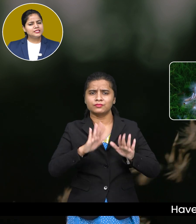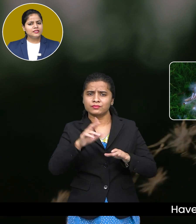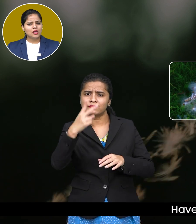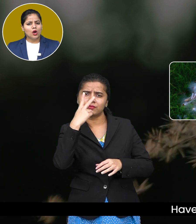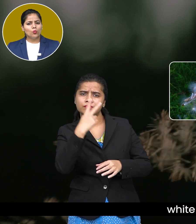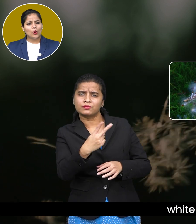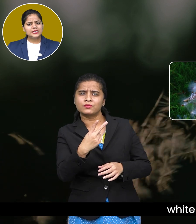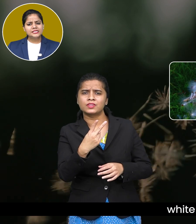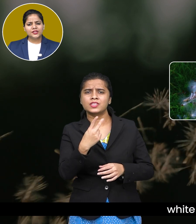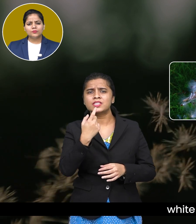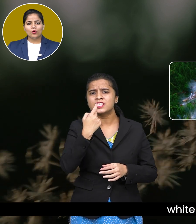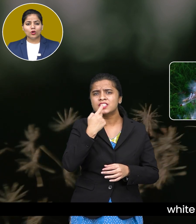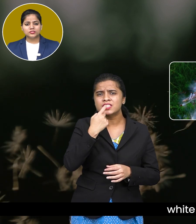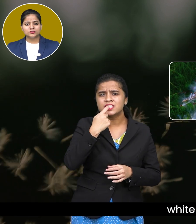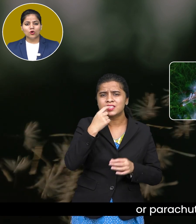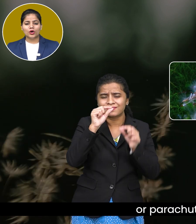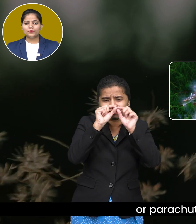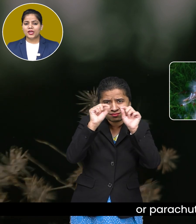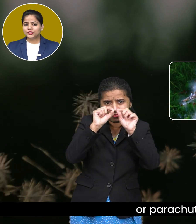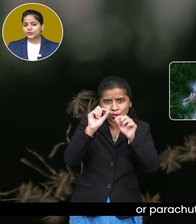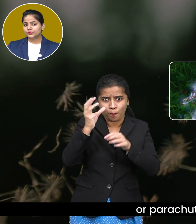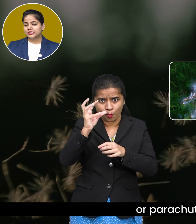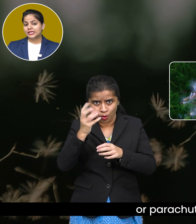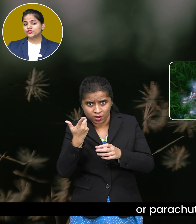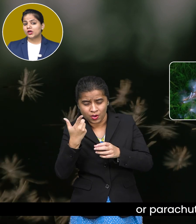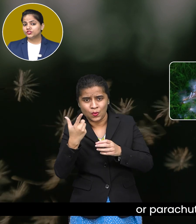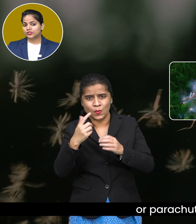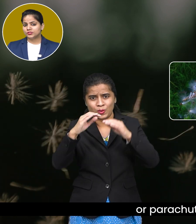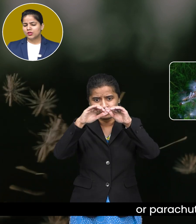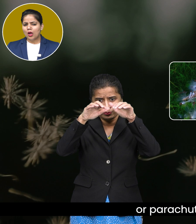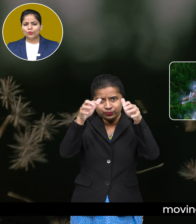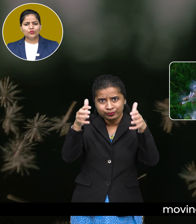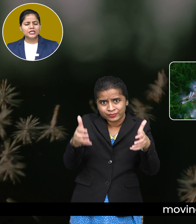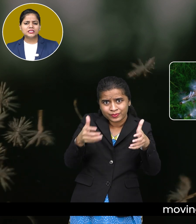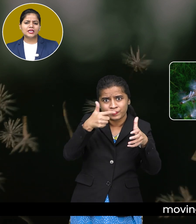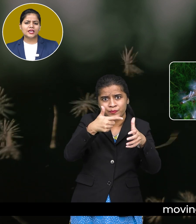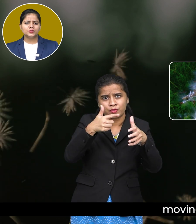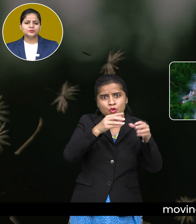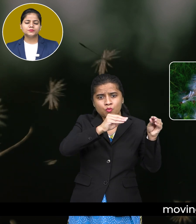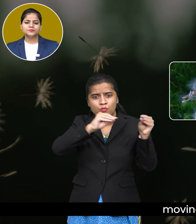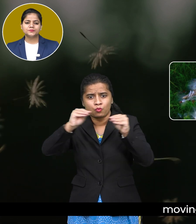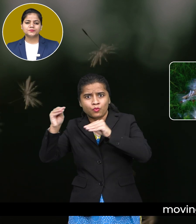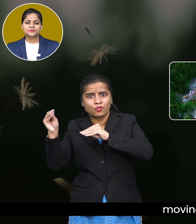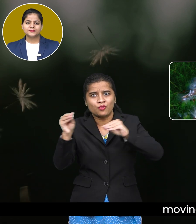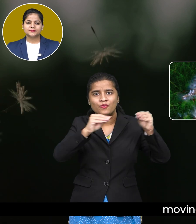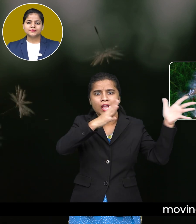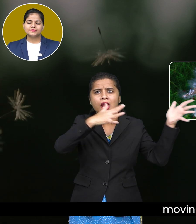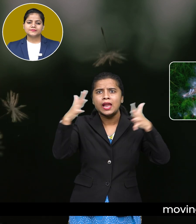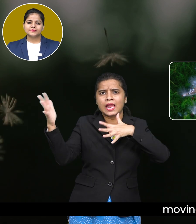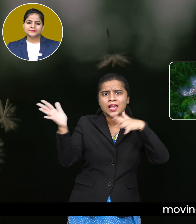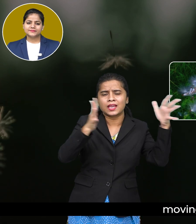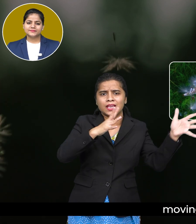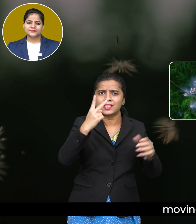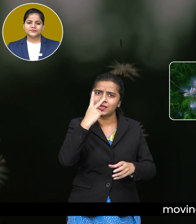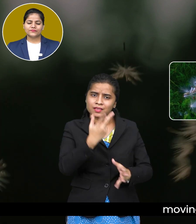Have you seen white hairy balls or parachute-like structures moving in the air?